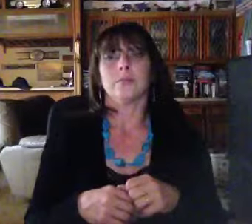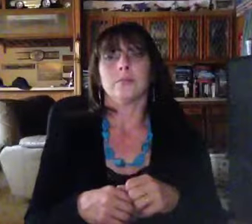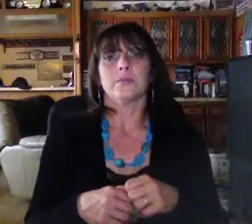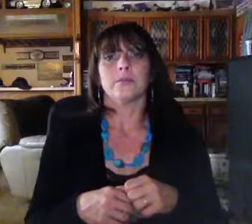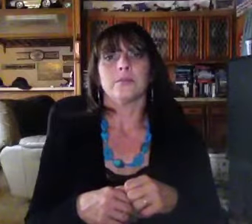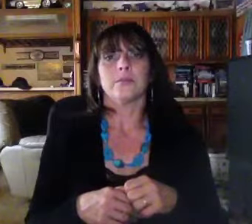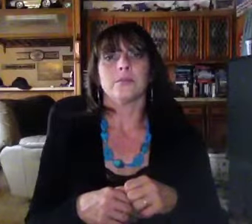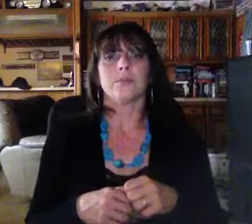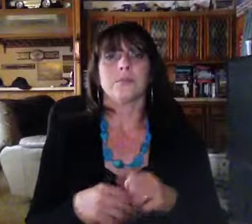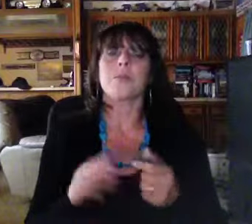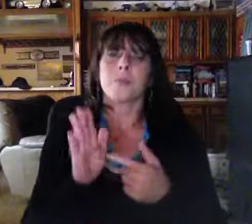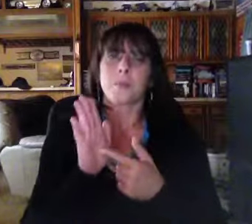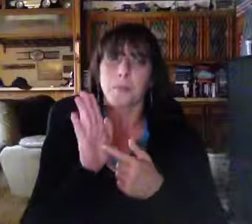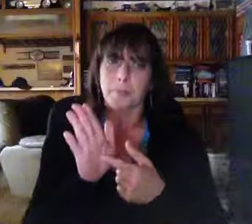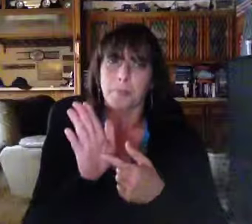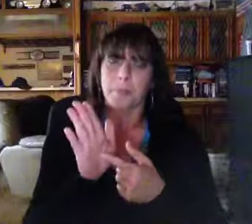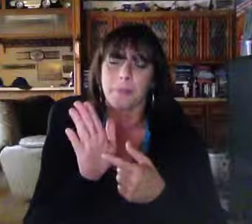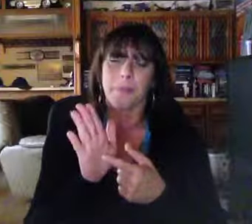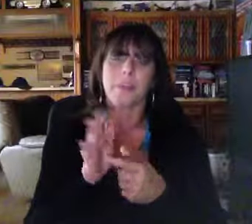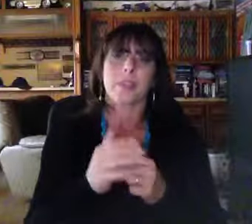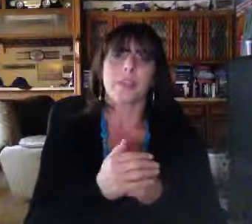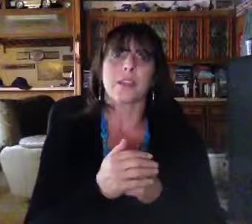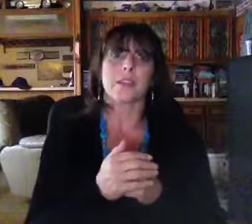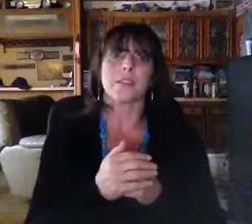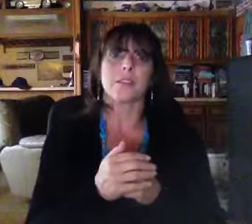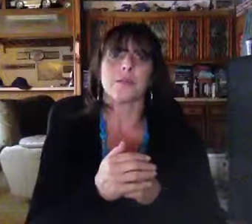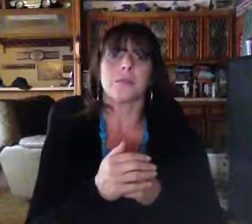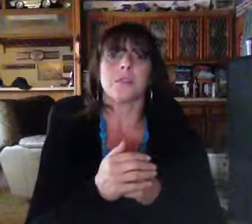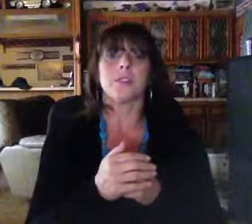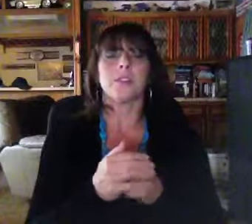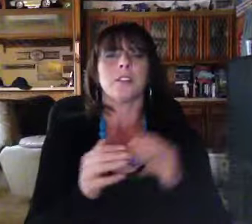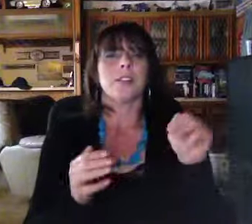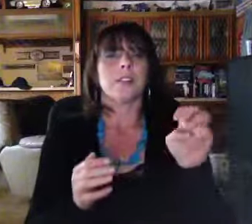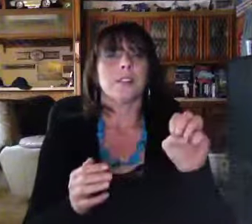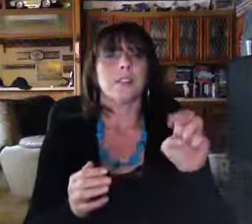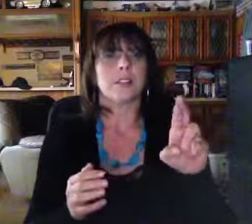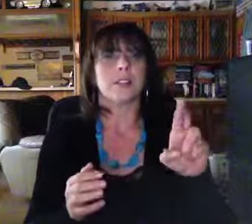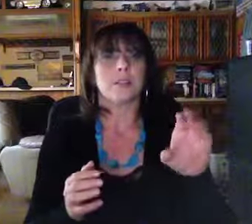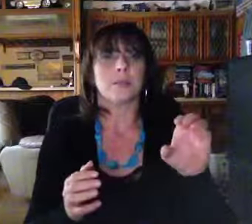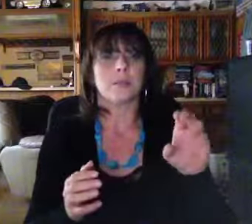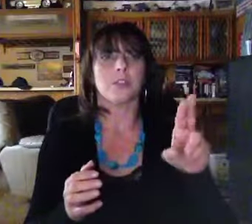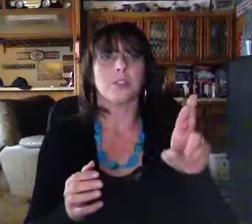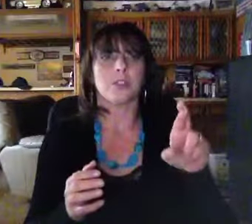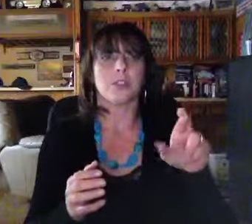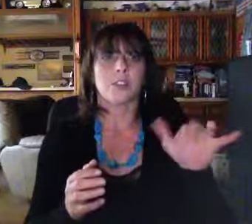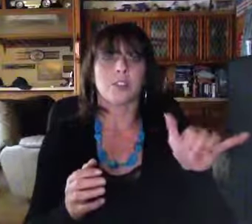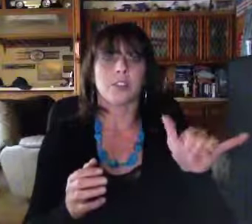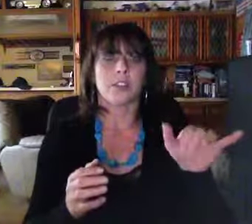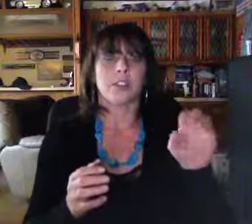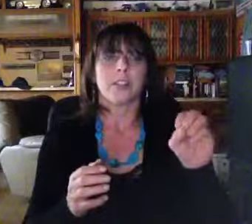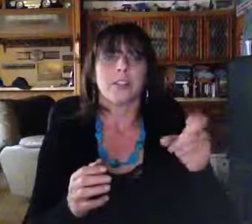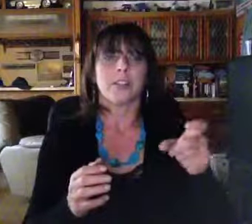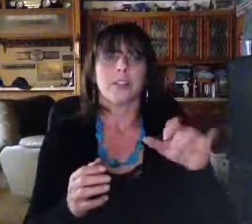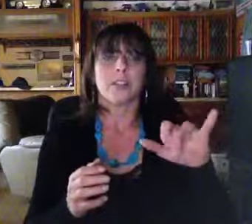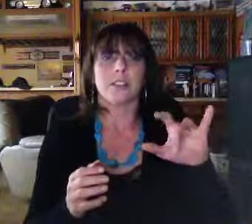Another view of a decomposition reaction. Here again is mercury oxide. It is a crystalline solid with a regular arrangement of atoms. When